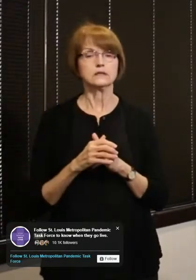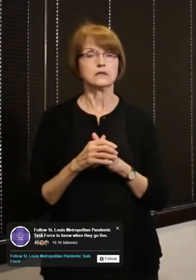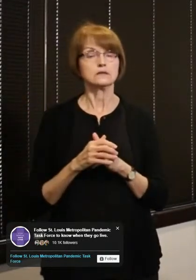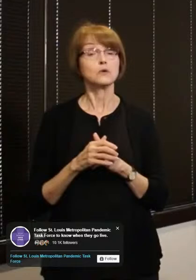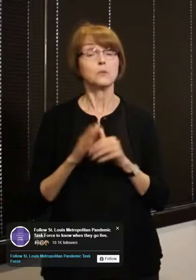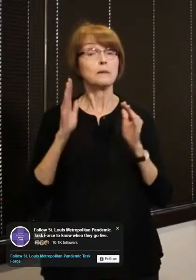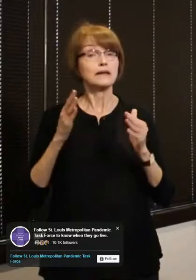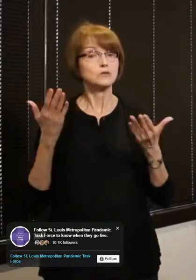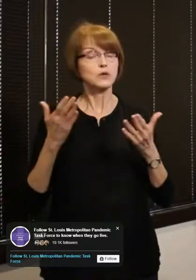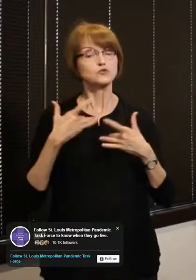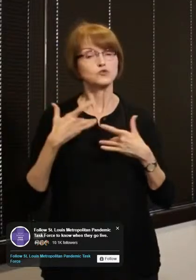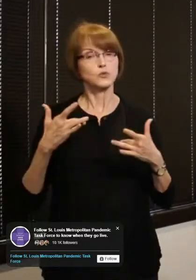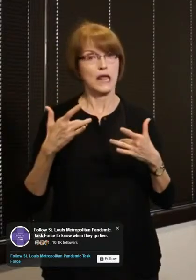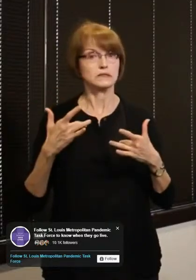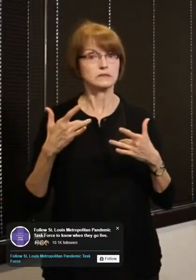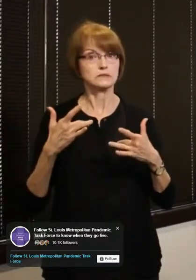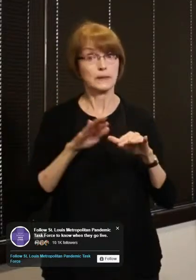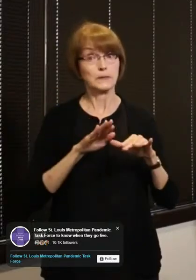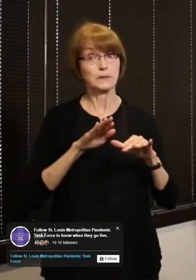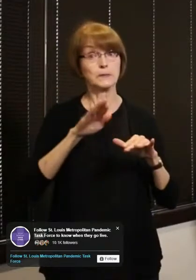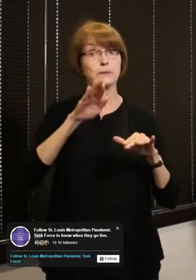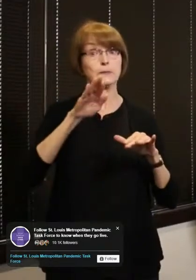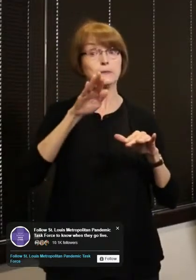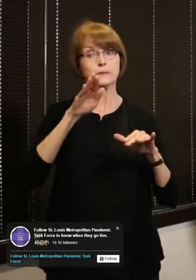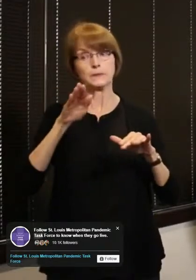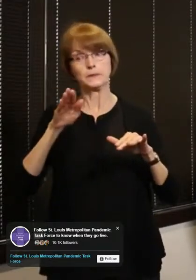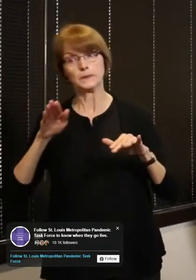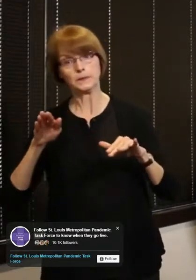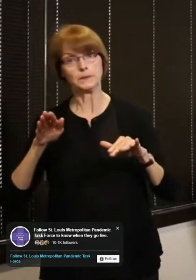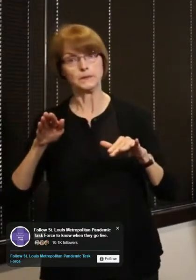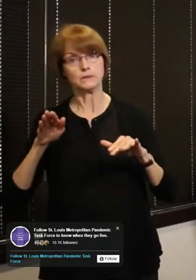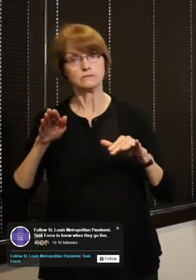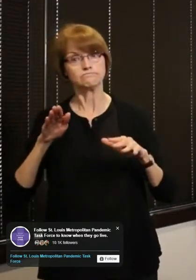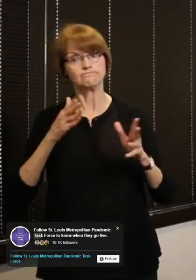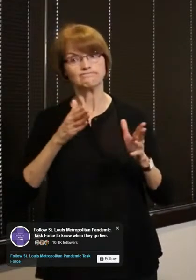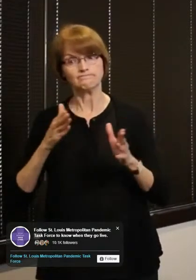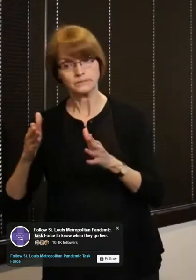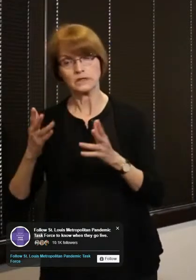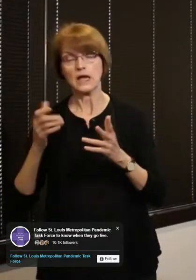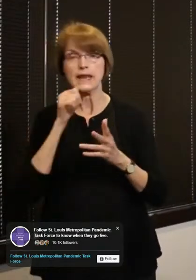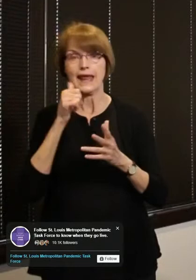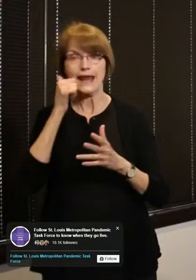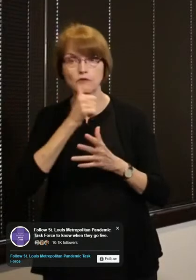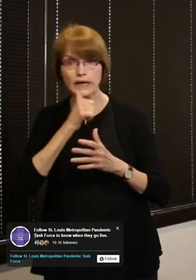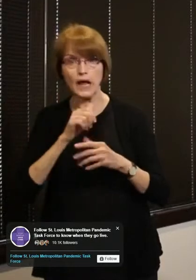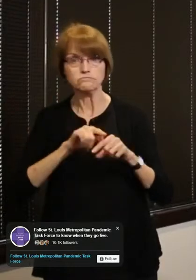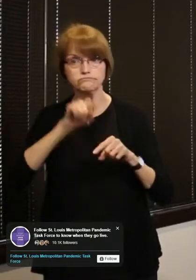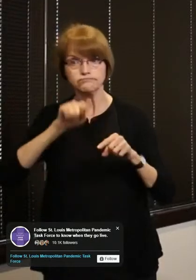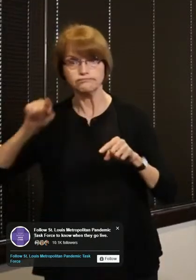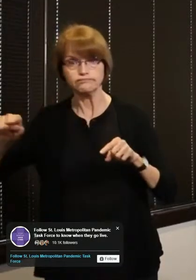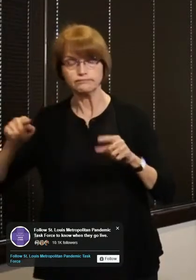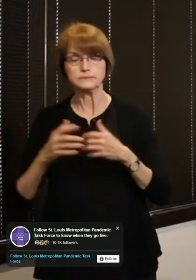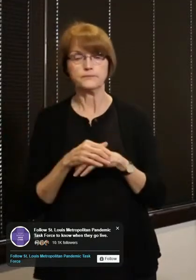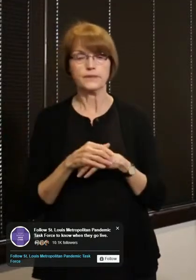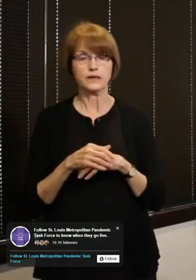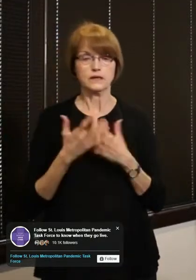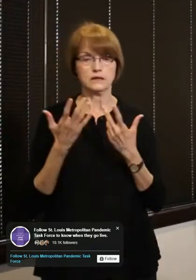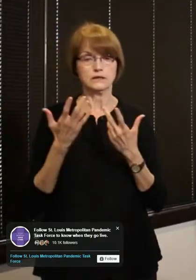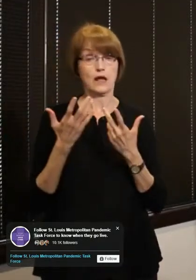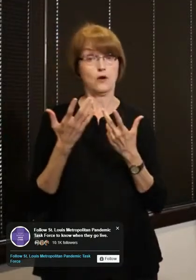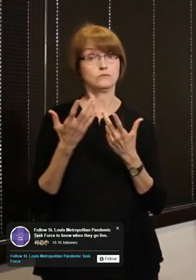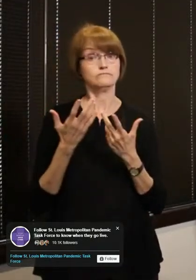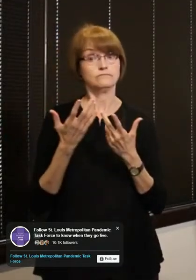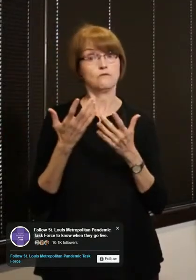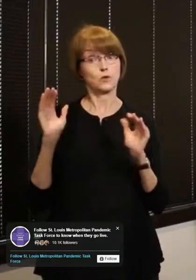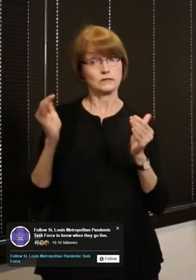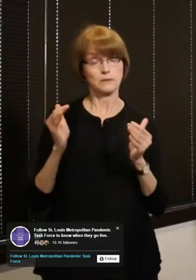attention to the trends and not necessarily to those daily differences. And just to demonstrate that point, on both Sunday and Monday,